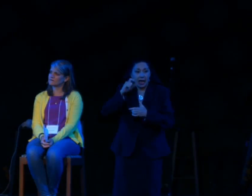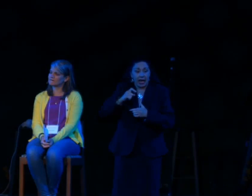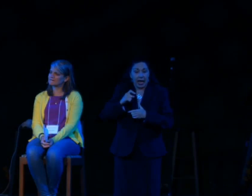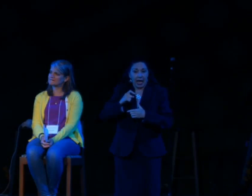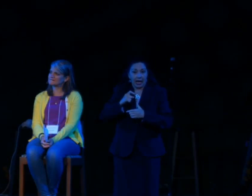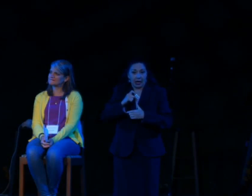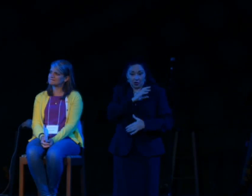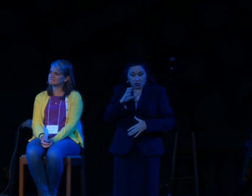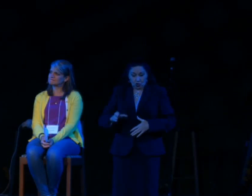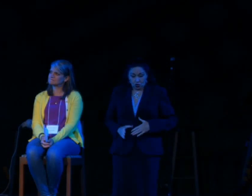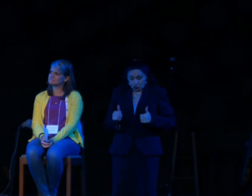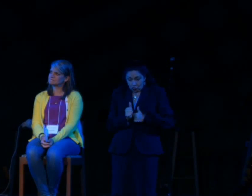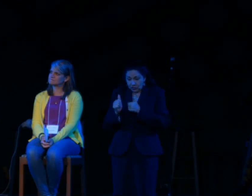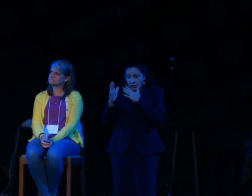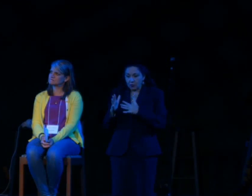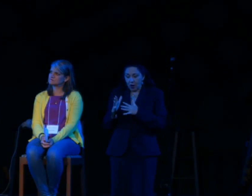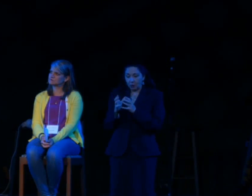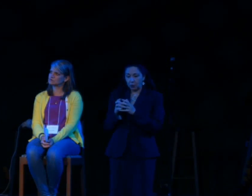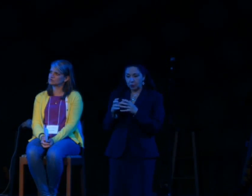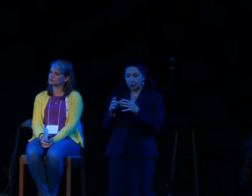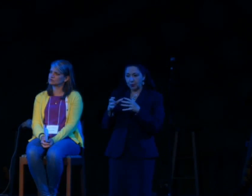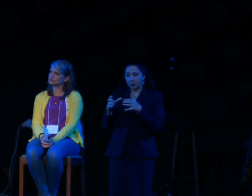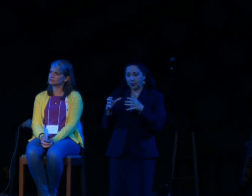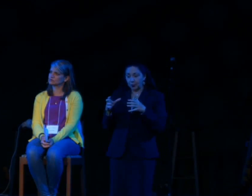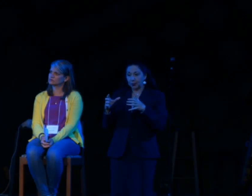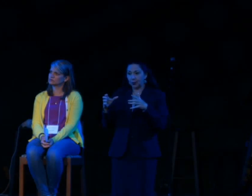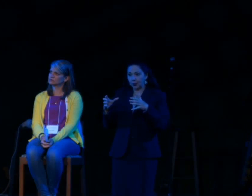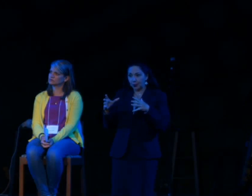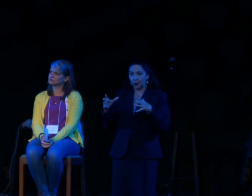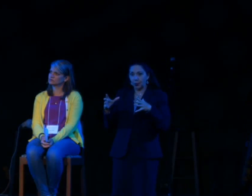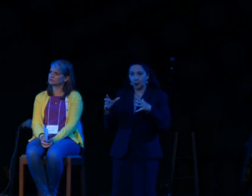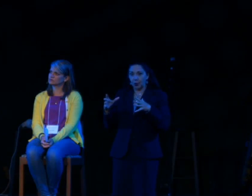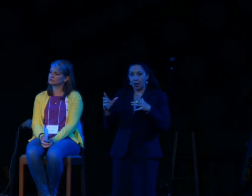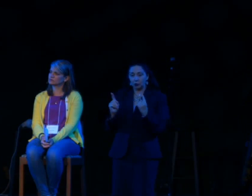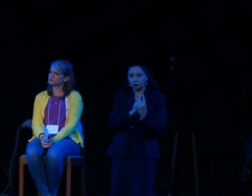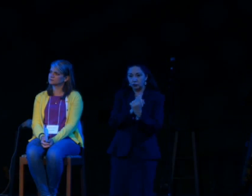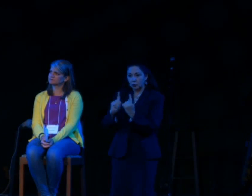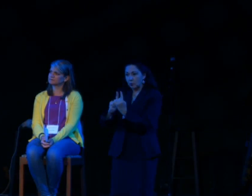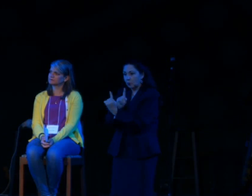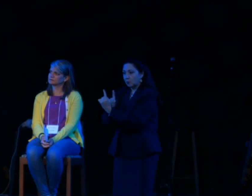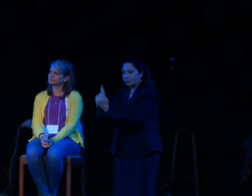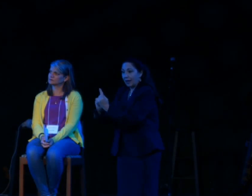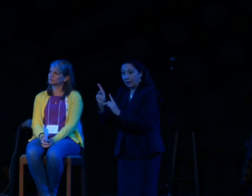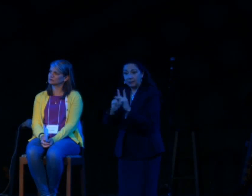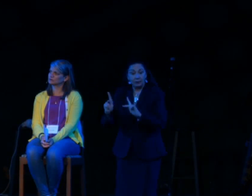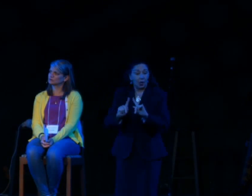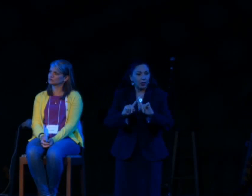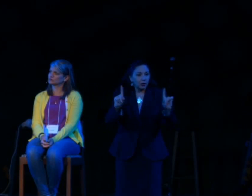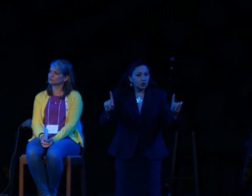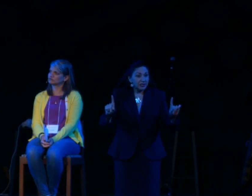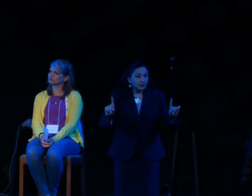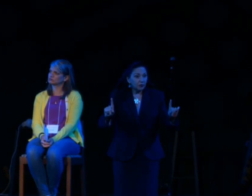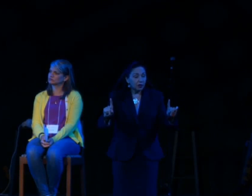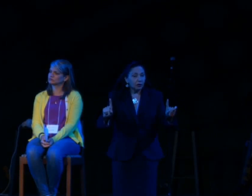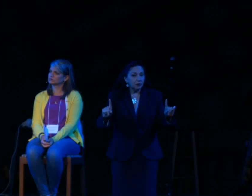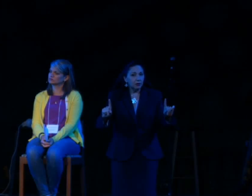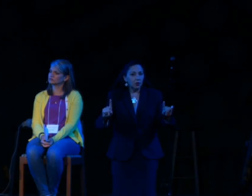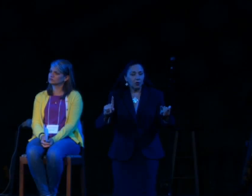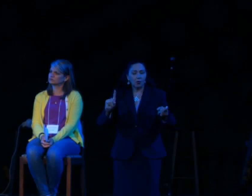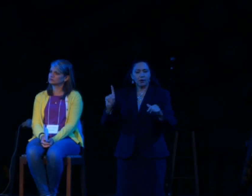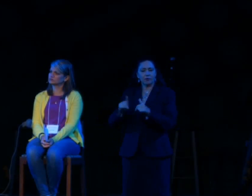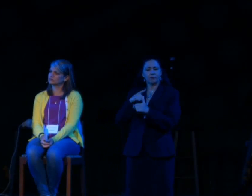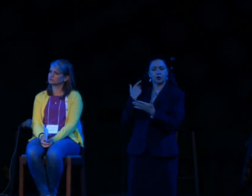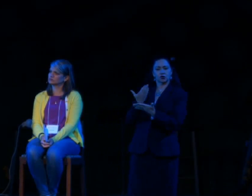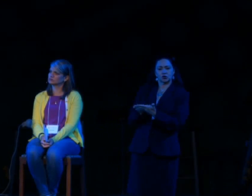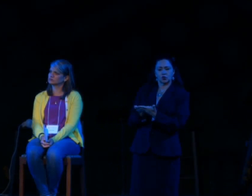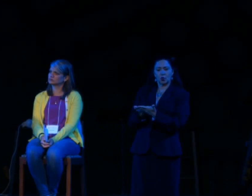Christian discipleship to meet people different than you. And all of them had, when we first came, it's people